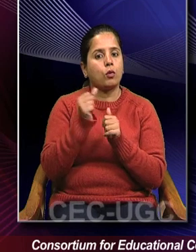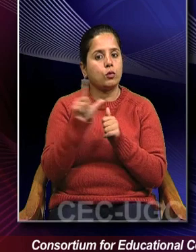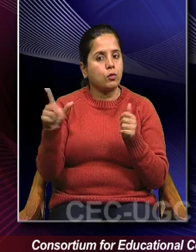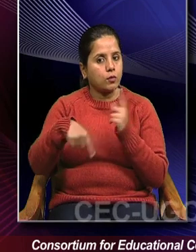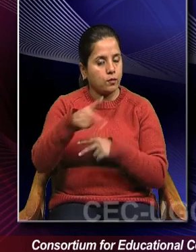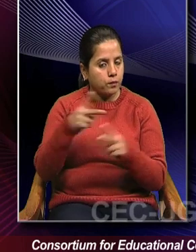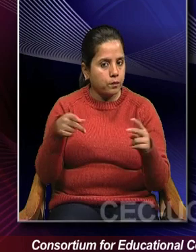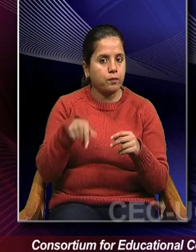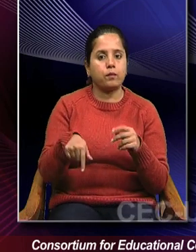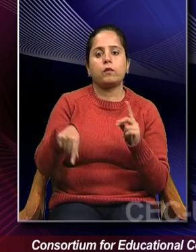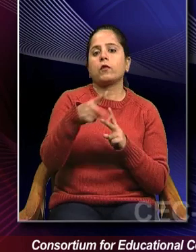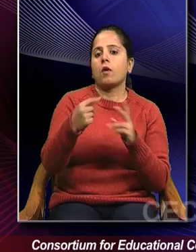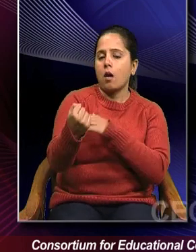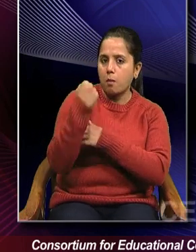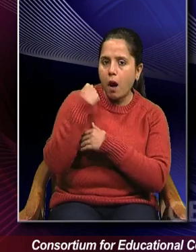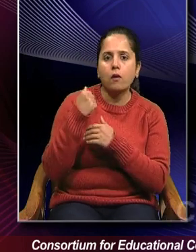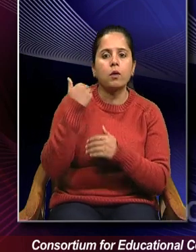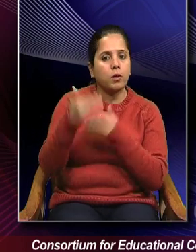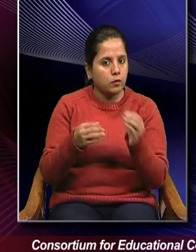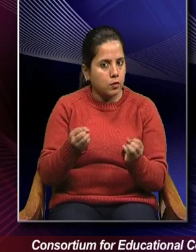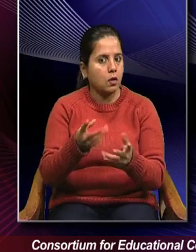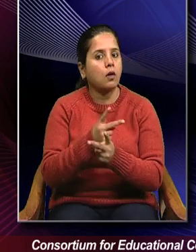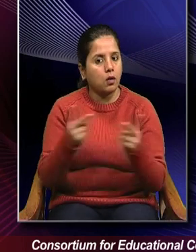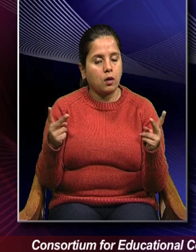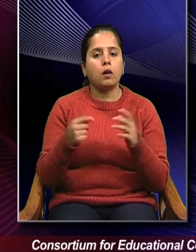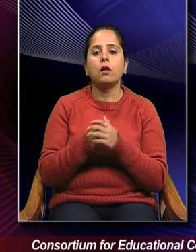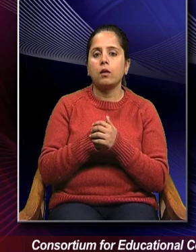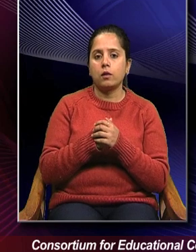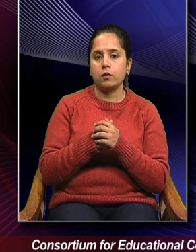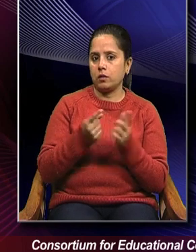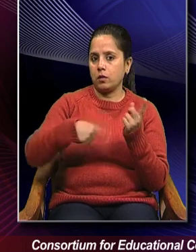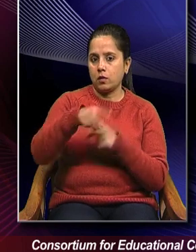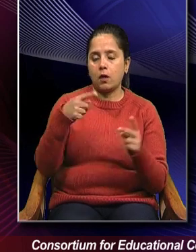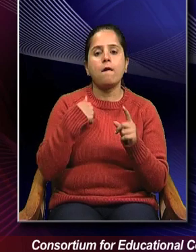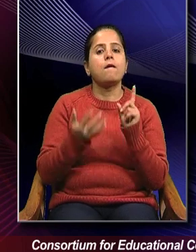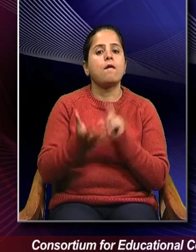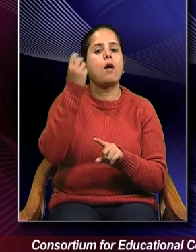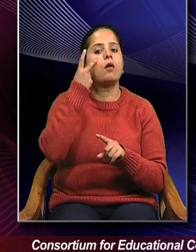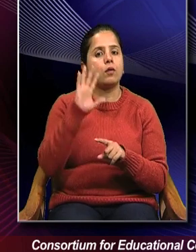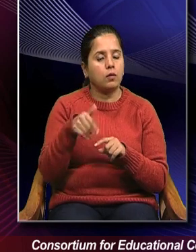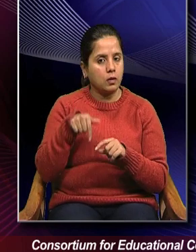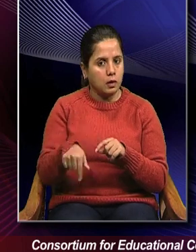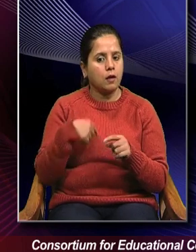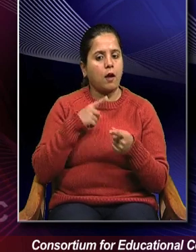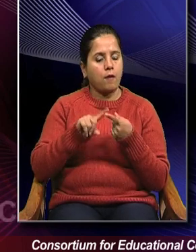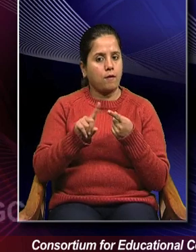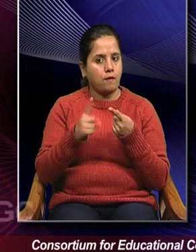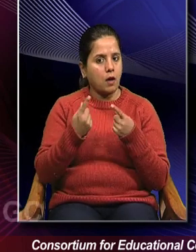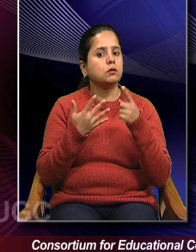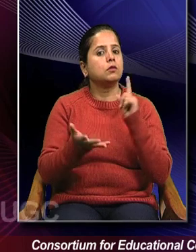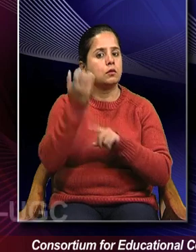the preeminent imperial powers initially. And as we find that they were in a way first